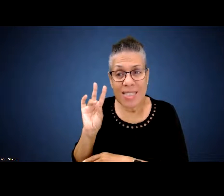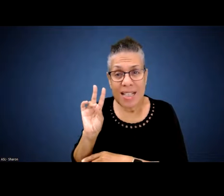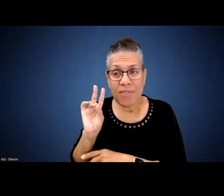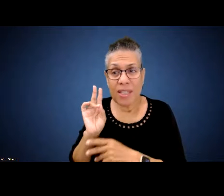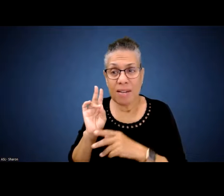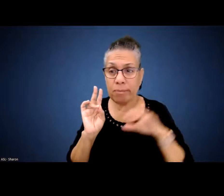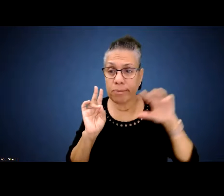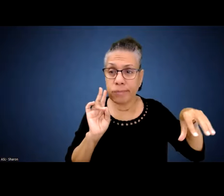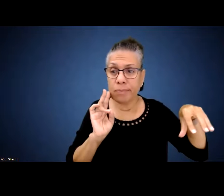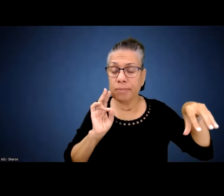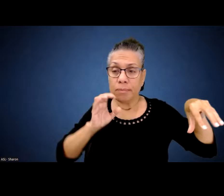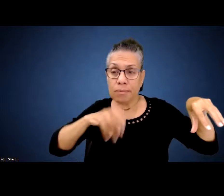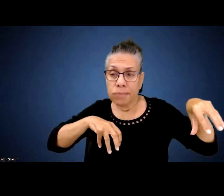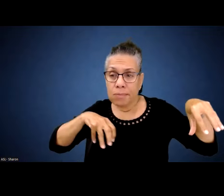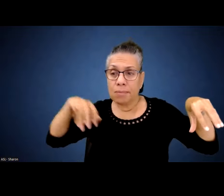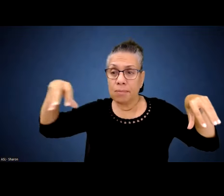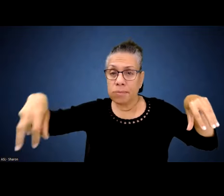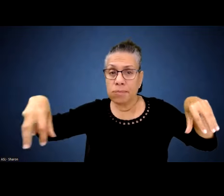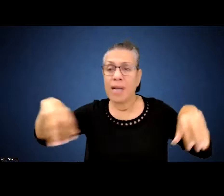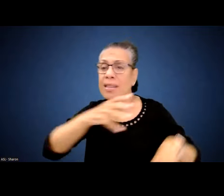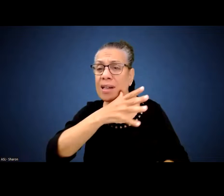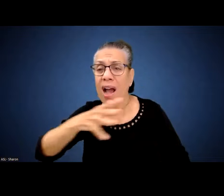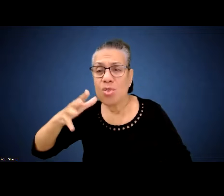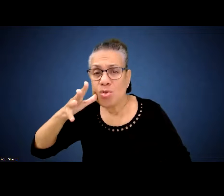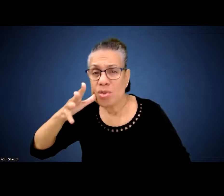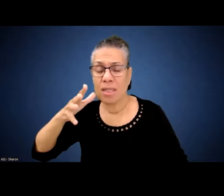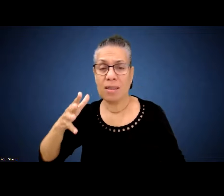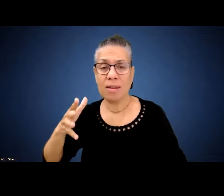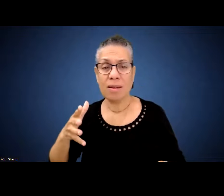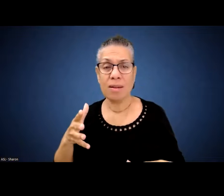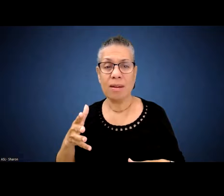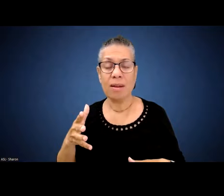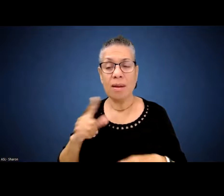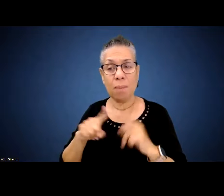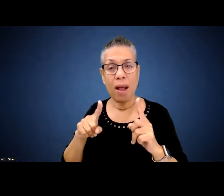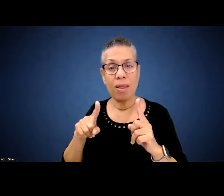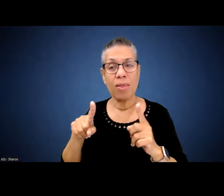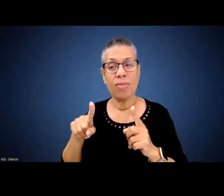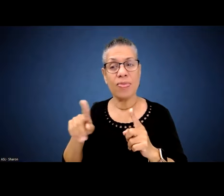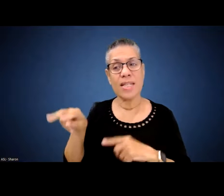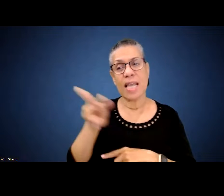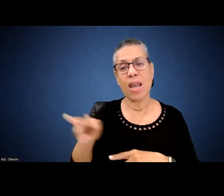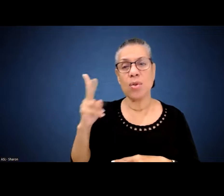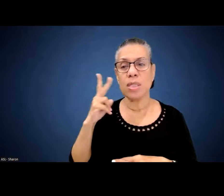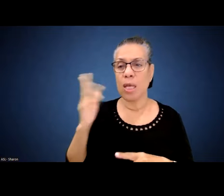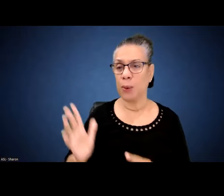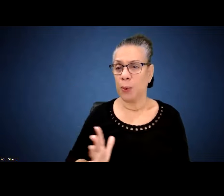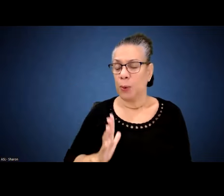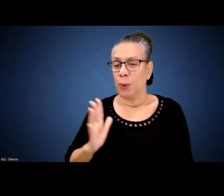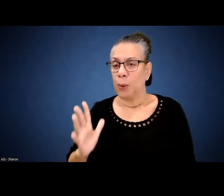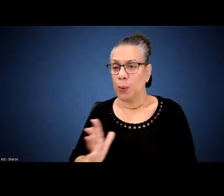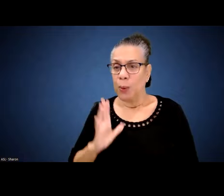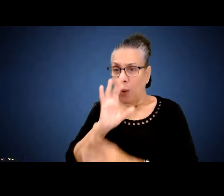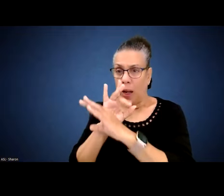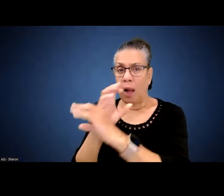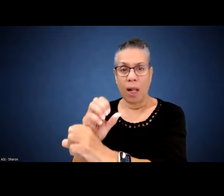spread out in the country. Meanwhile, these areas are looked at as so pristine and desirable to